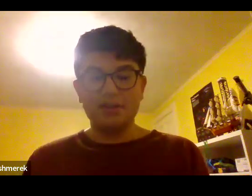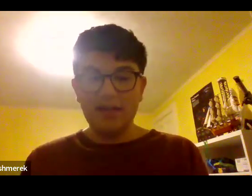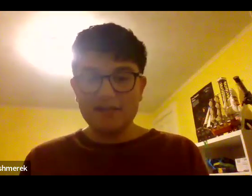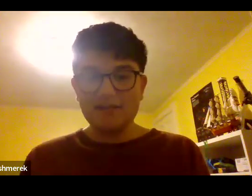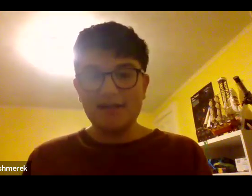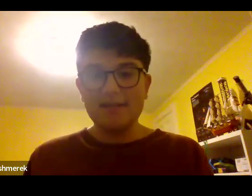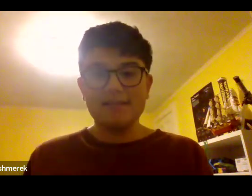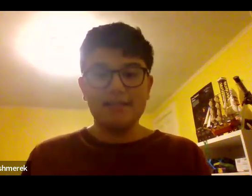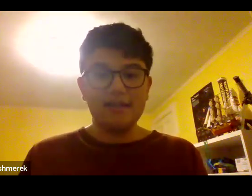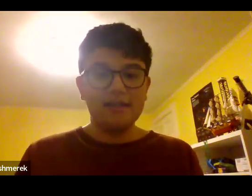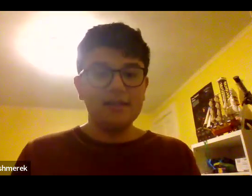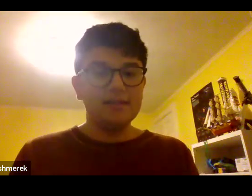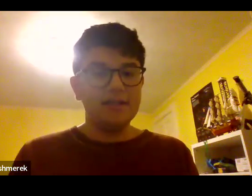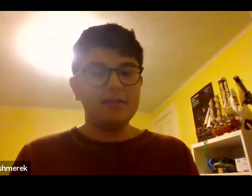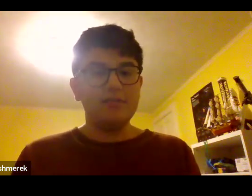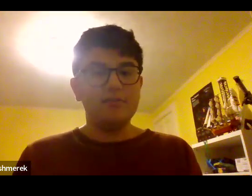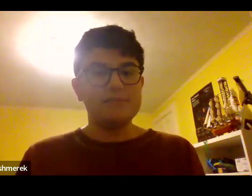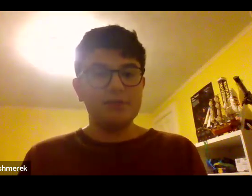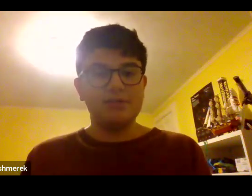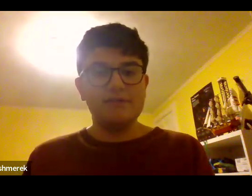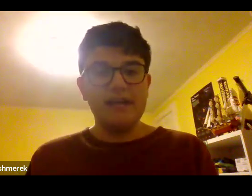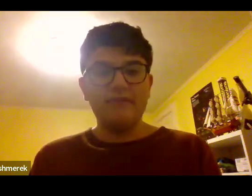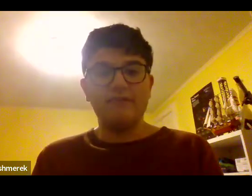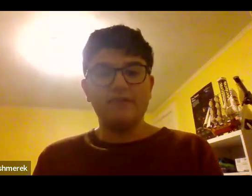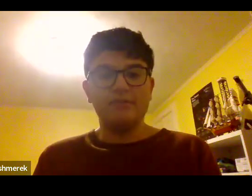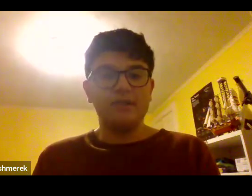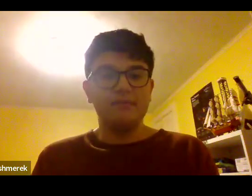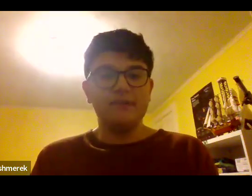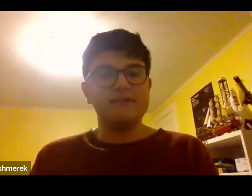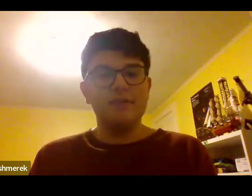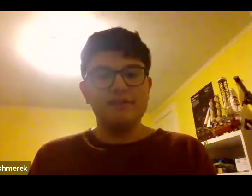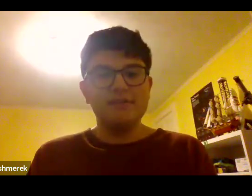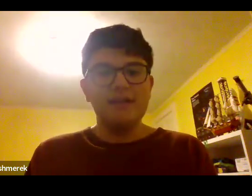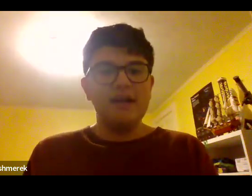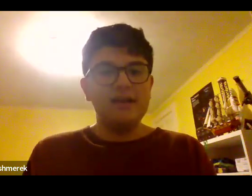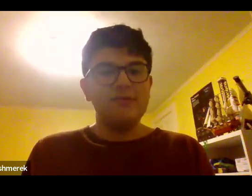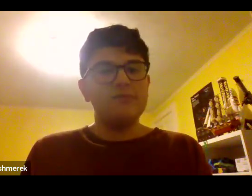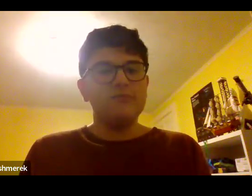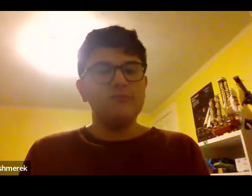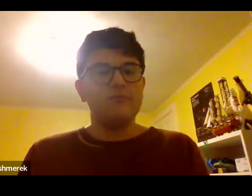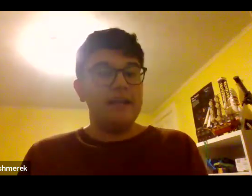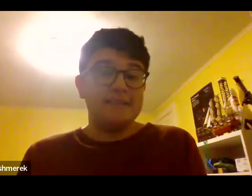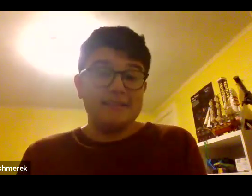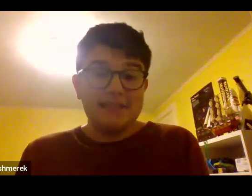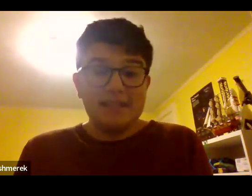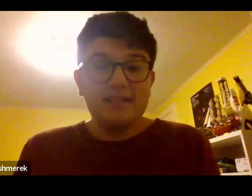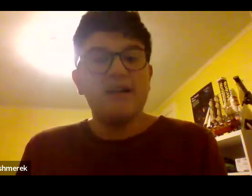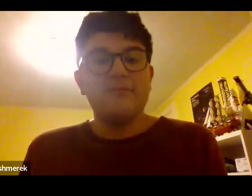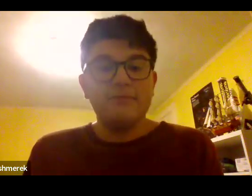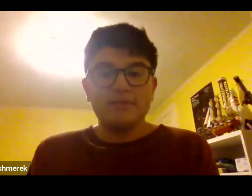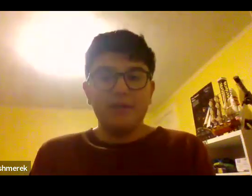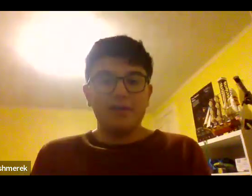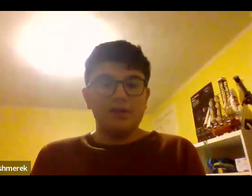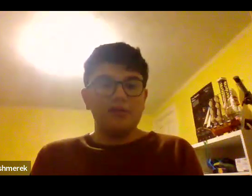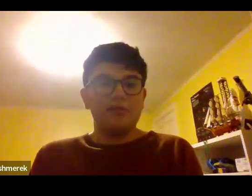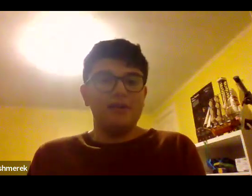because of the large class size and the dispersal of staff having to do multiple things at once. I at ACC,